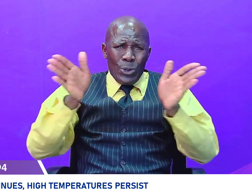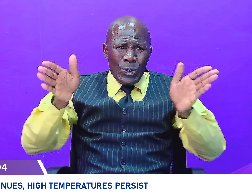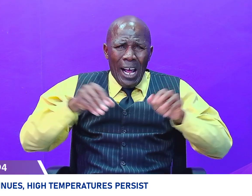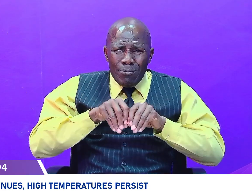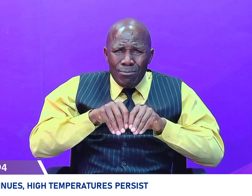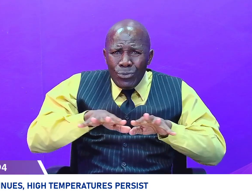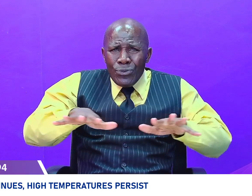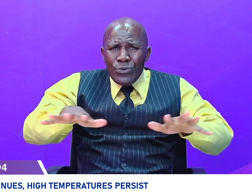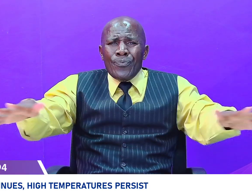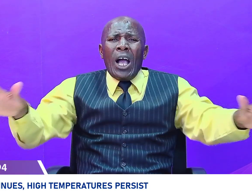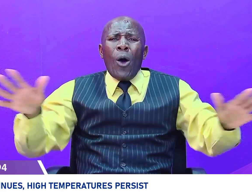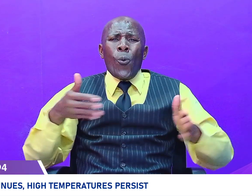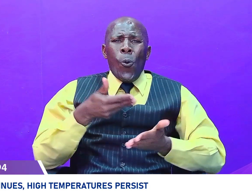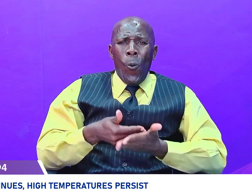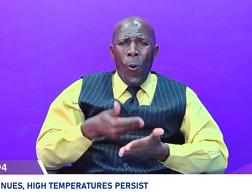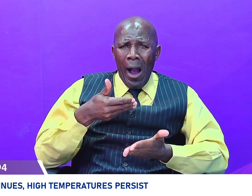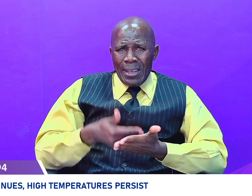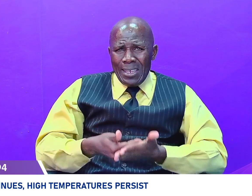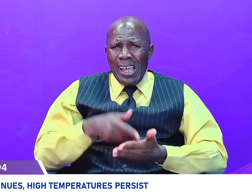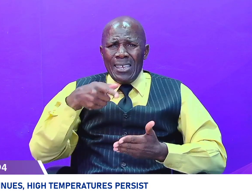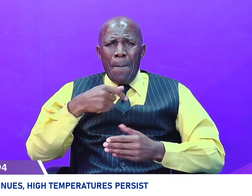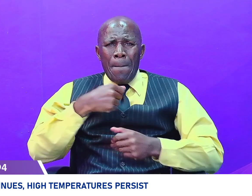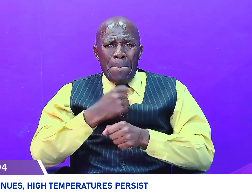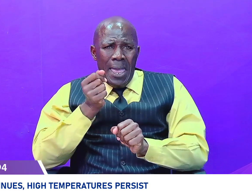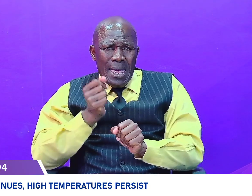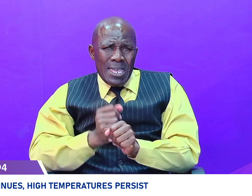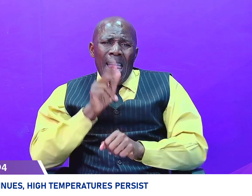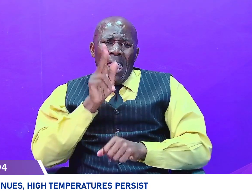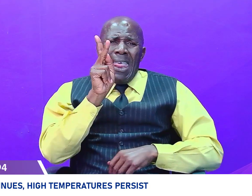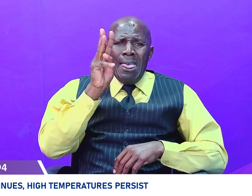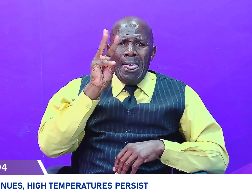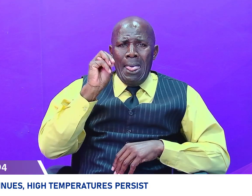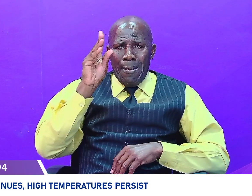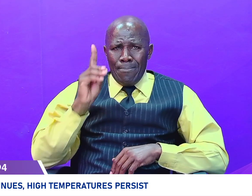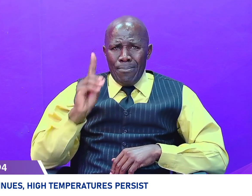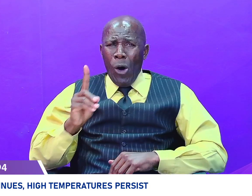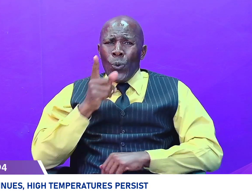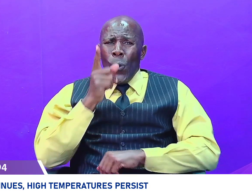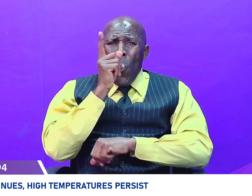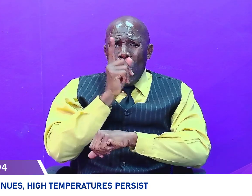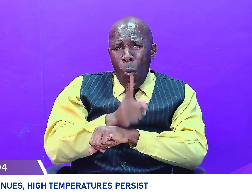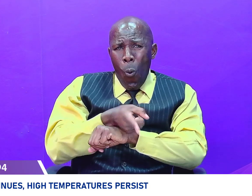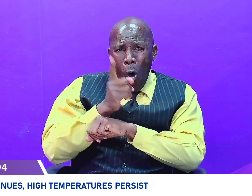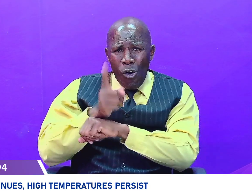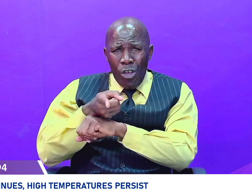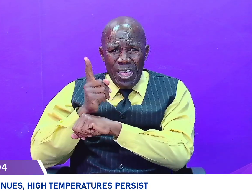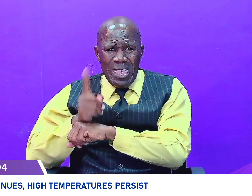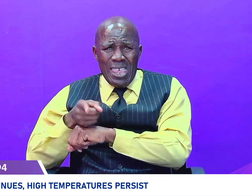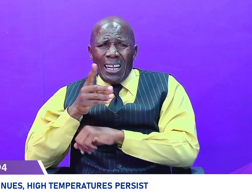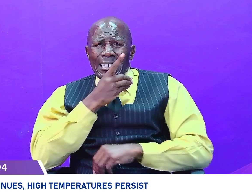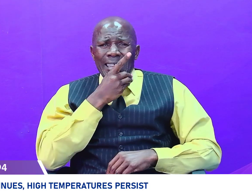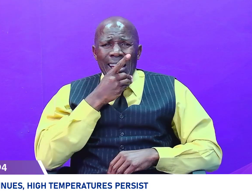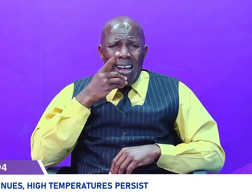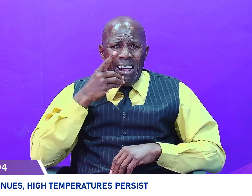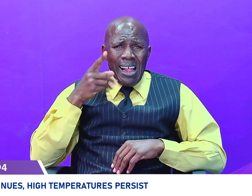Despite the widespread wet conditions, the KMD warns that daytime temperatures